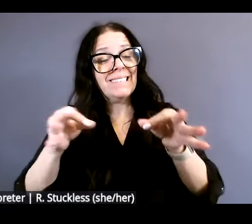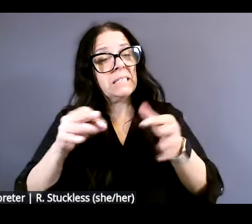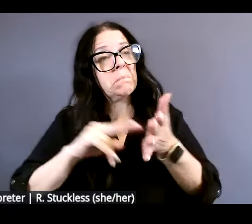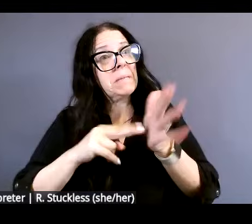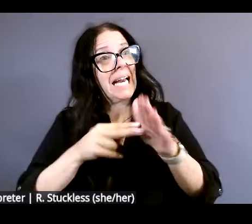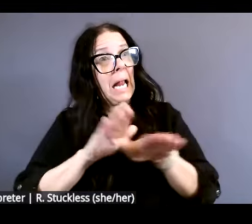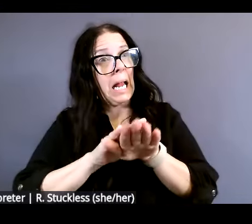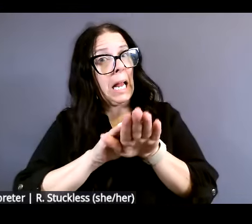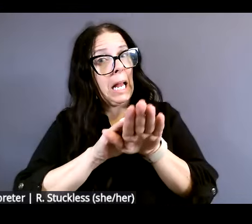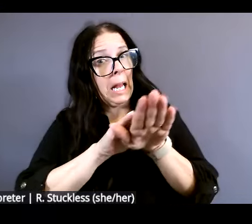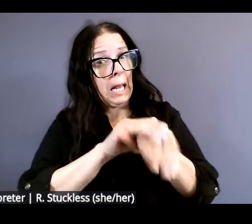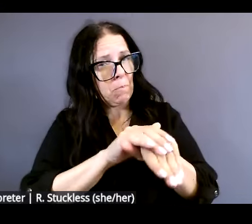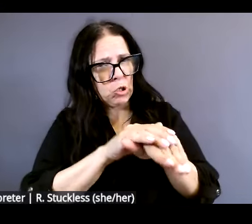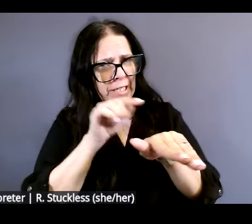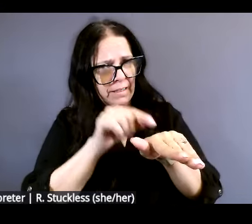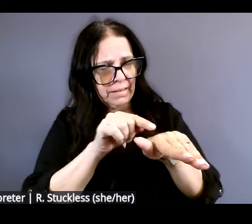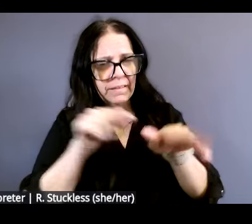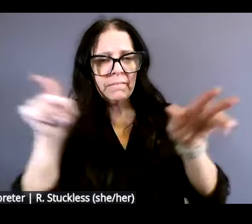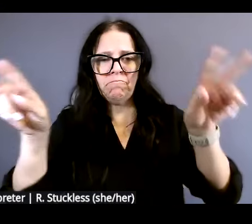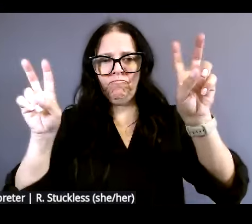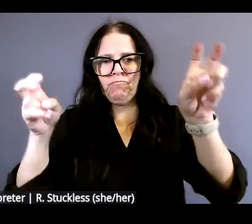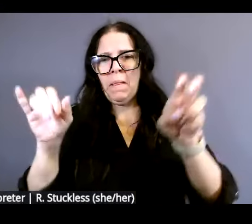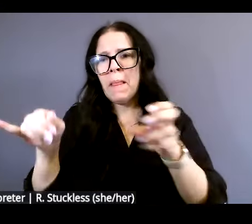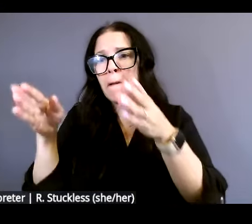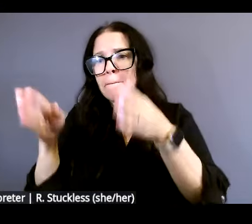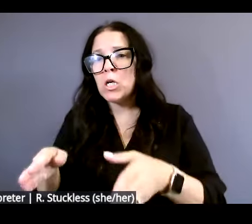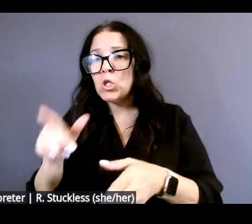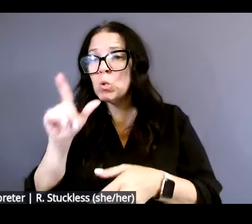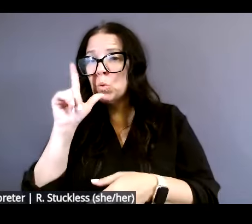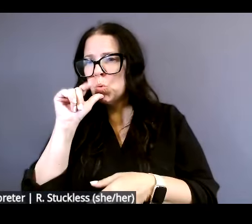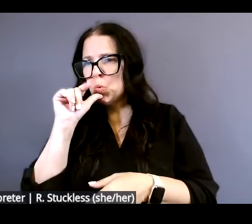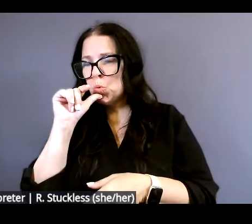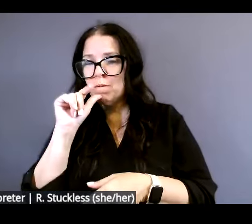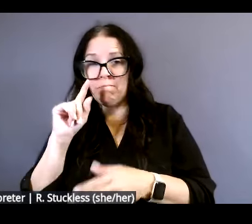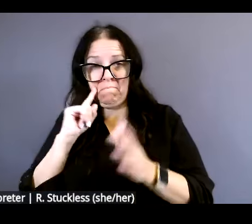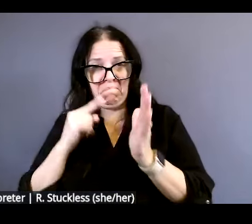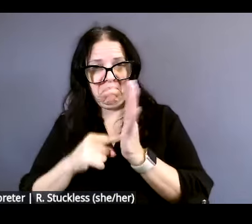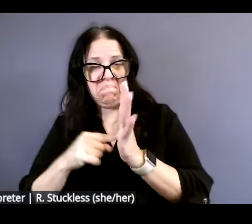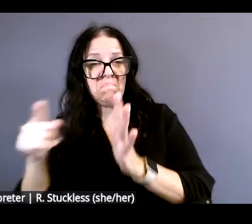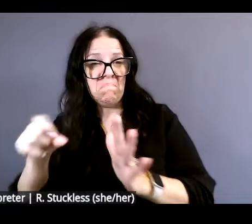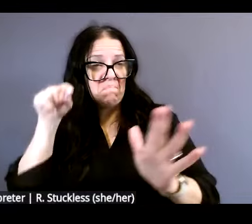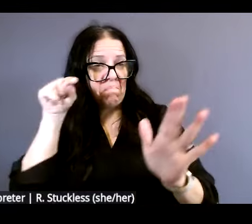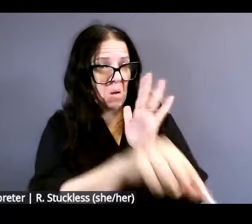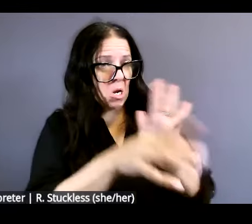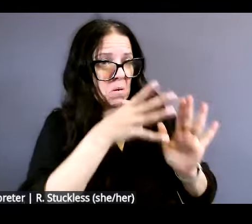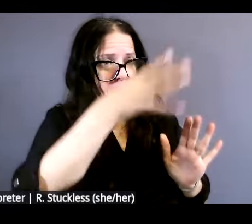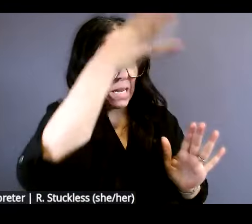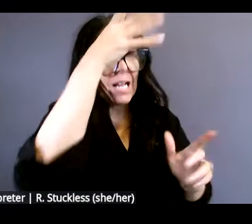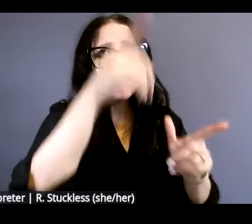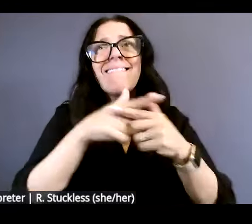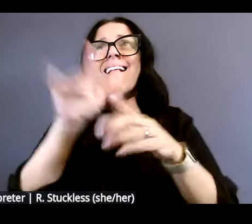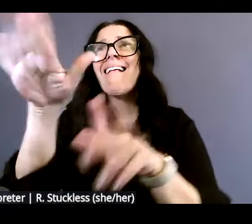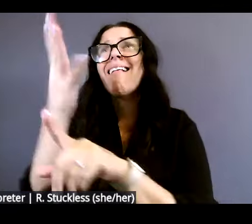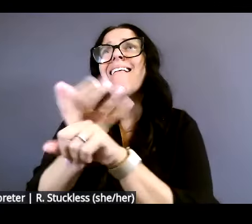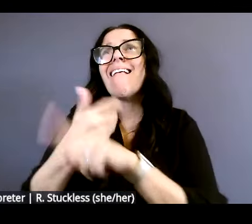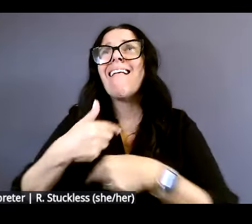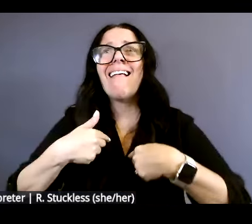for mercy on the grounds that he was an orphan," end of quote. In the present case, Invest in My